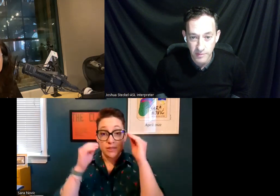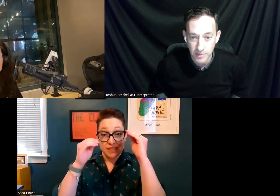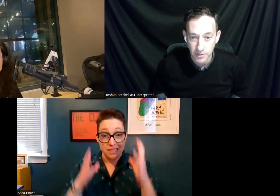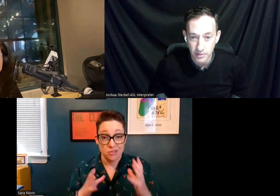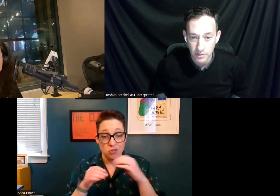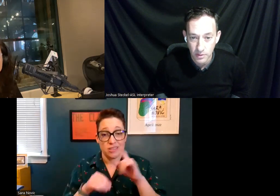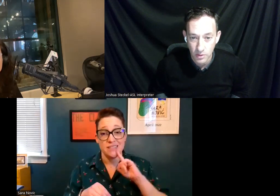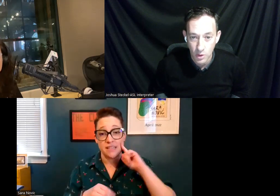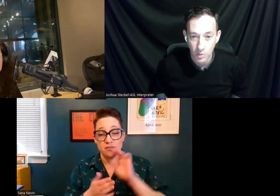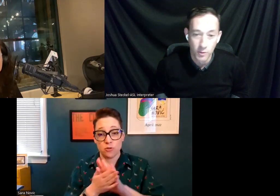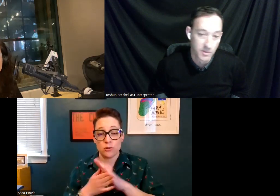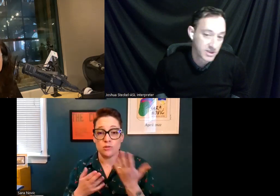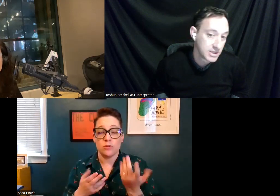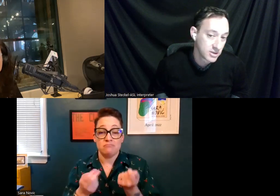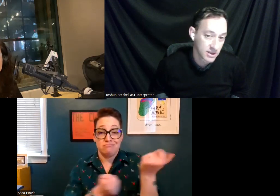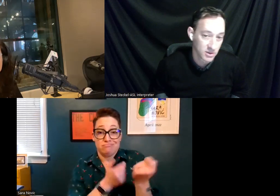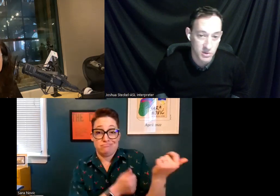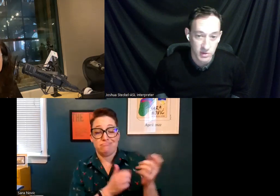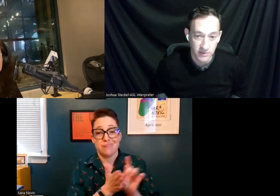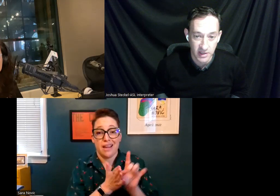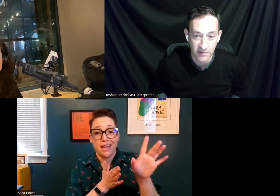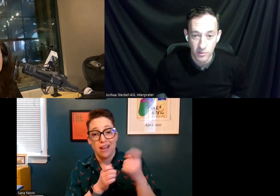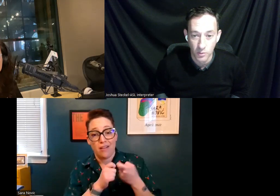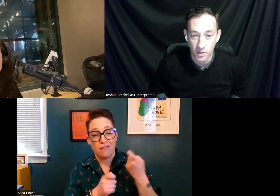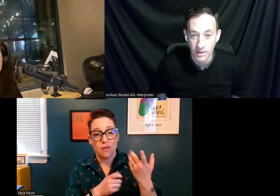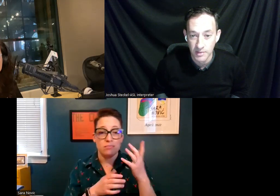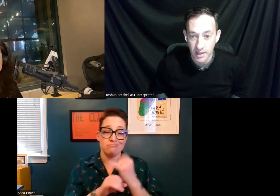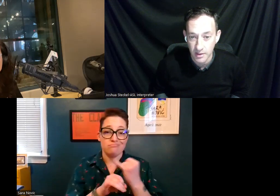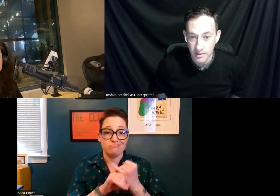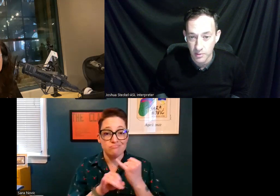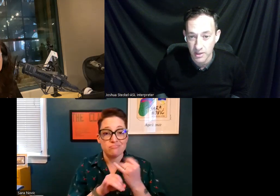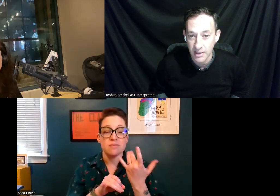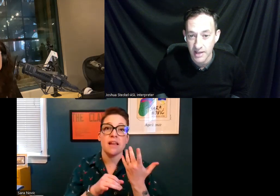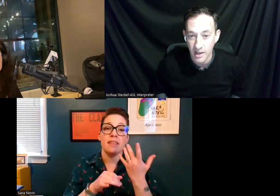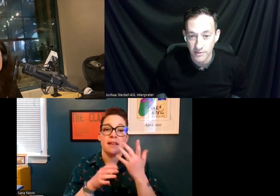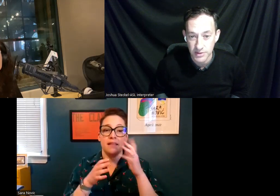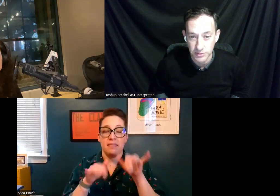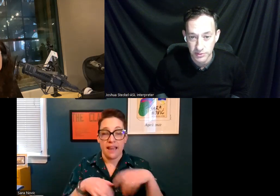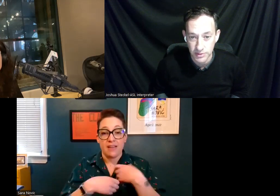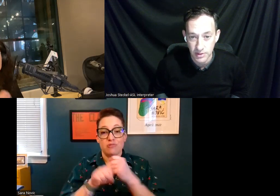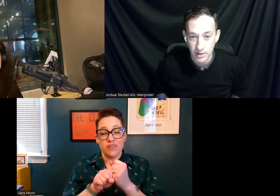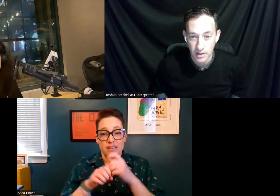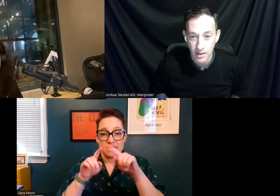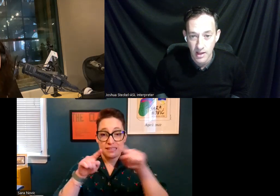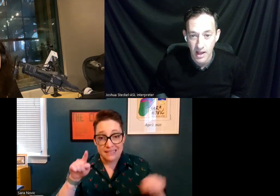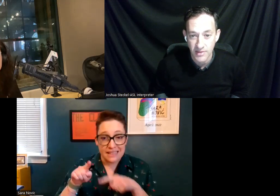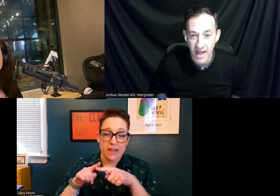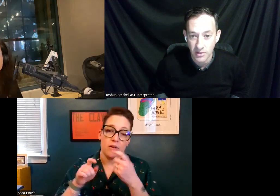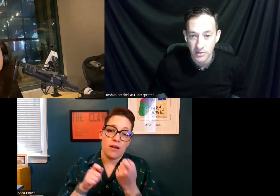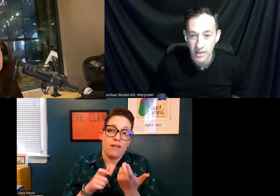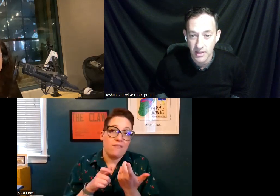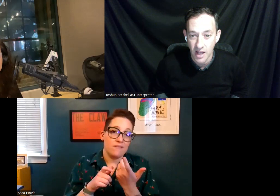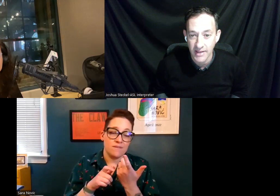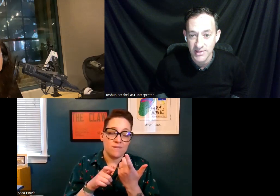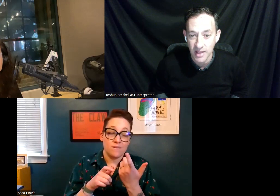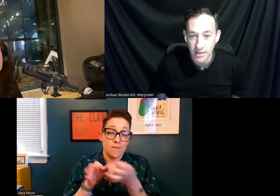Deaf people who were former teachers at those schools for the deaf were eliminated. They were kicked out of the schools, and that